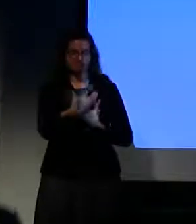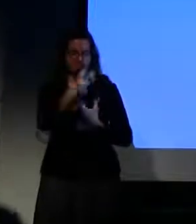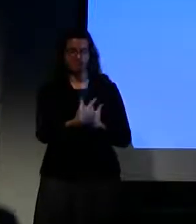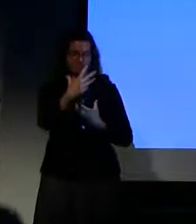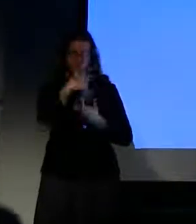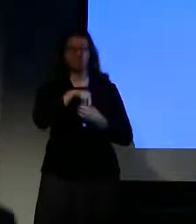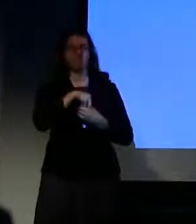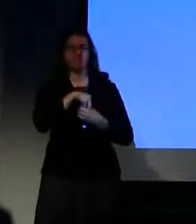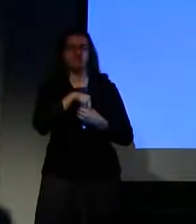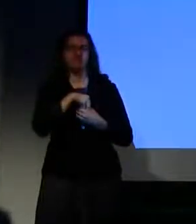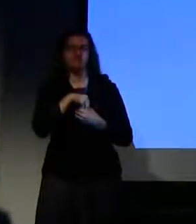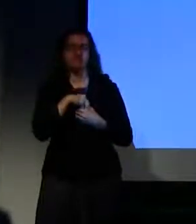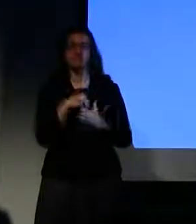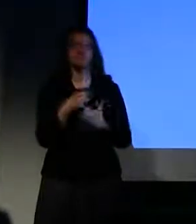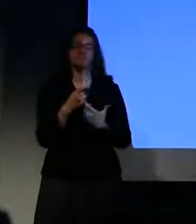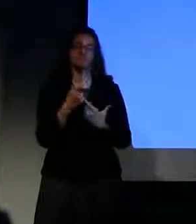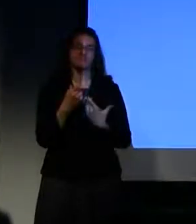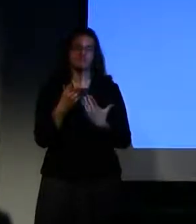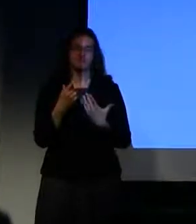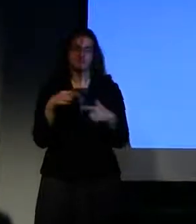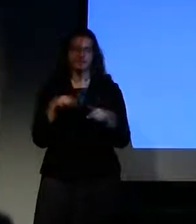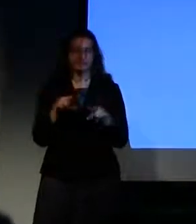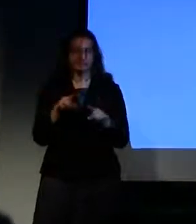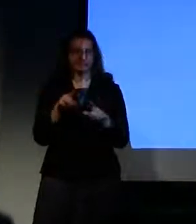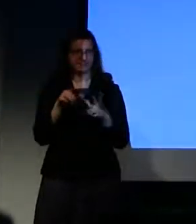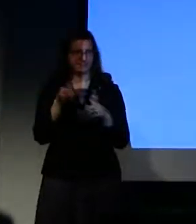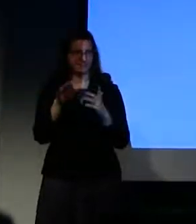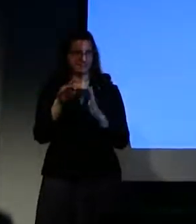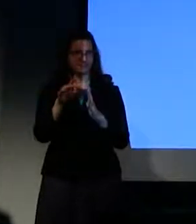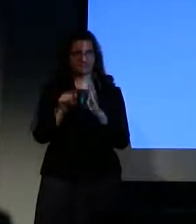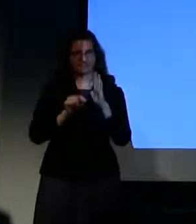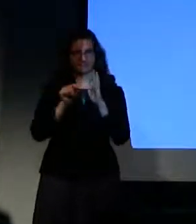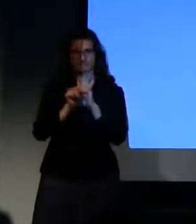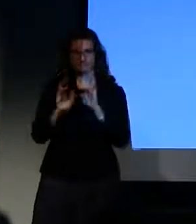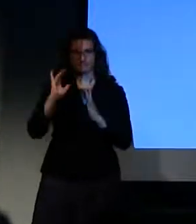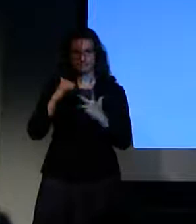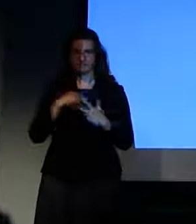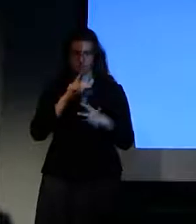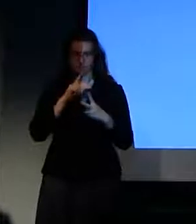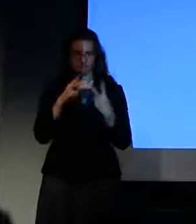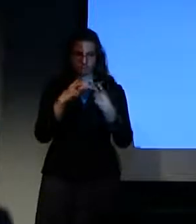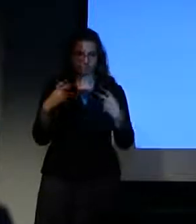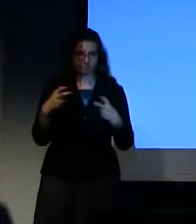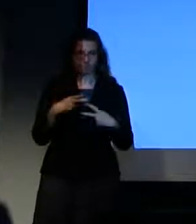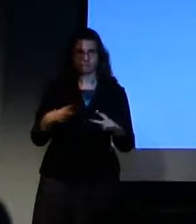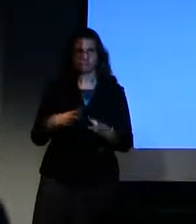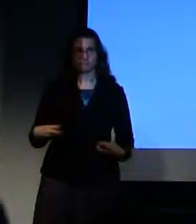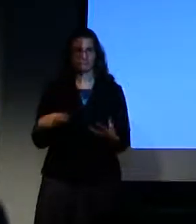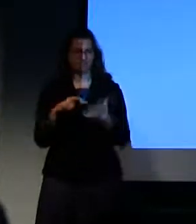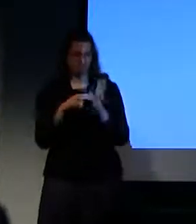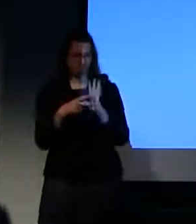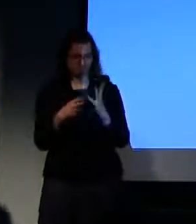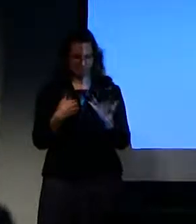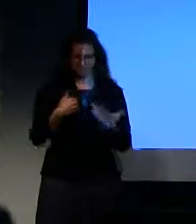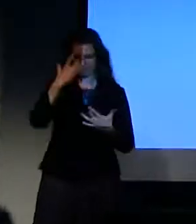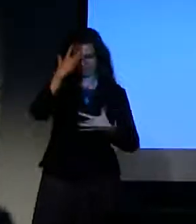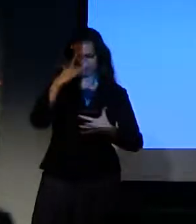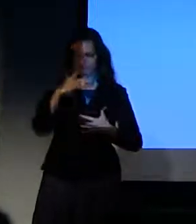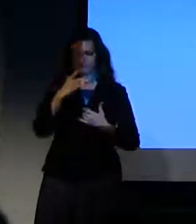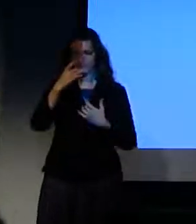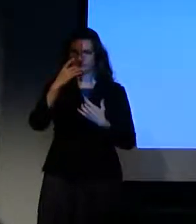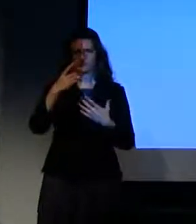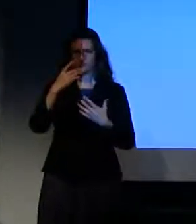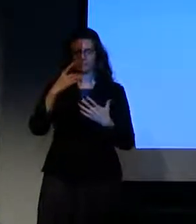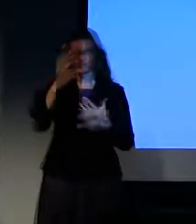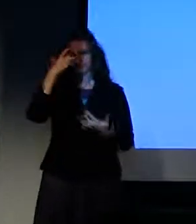as I was coming to grasp what it meant for myself to struggle with a mental illness. And I always appreciated